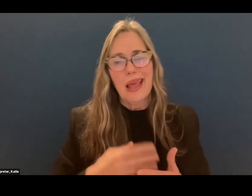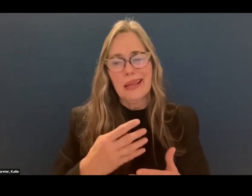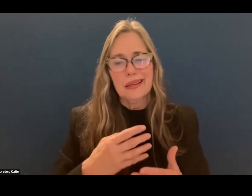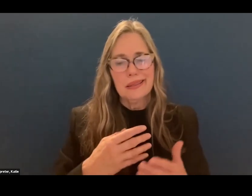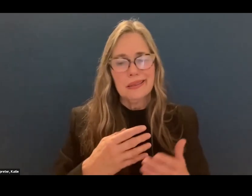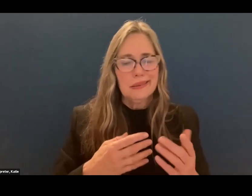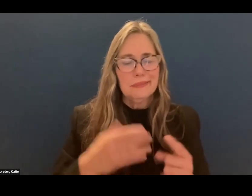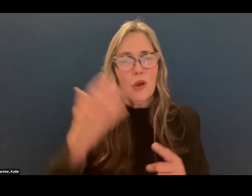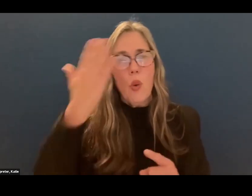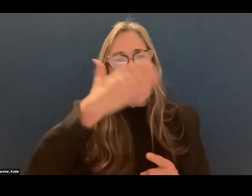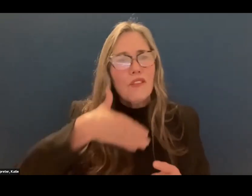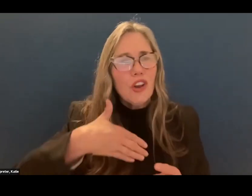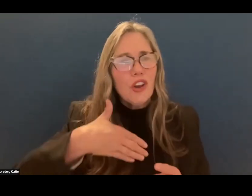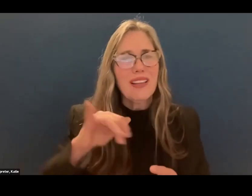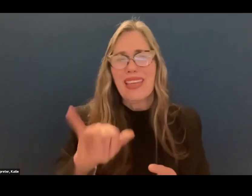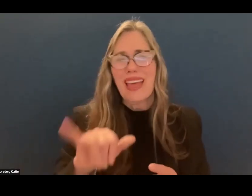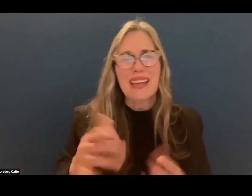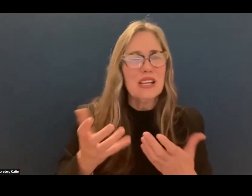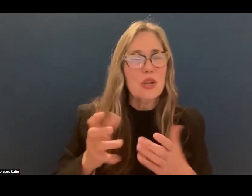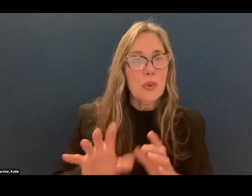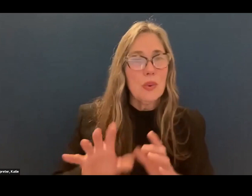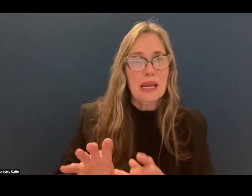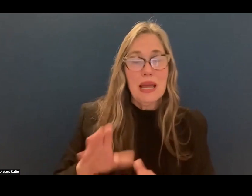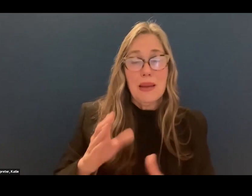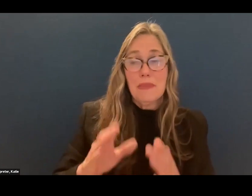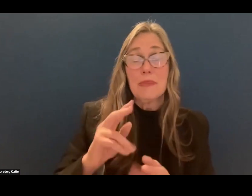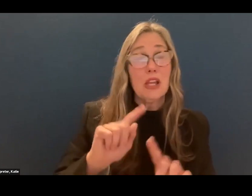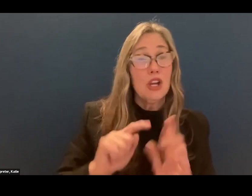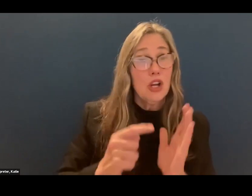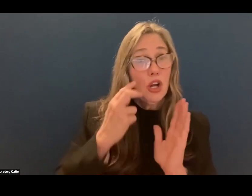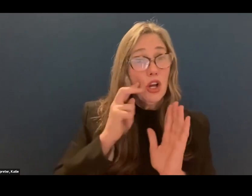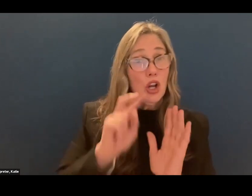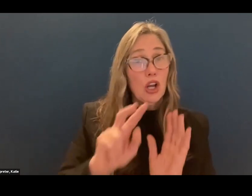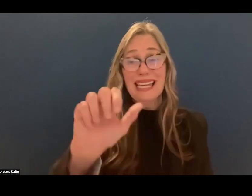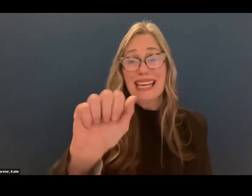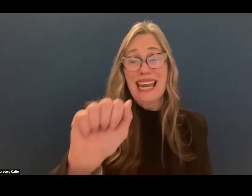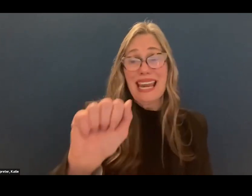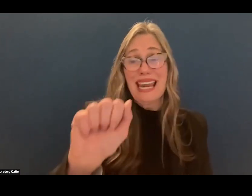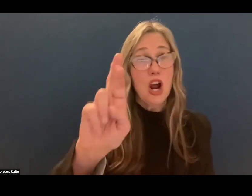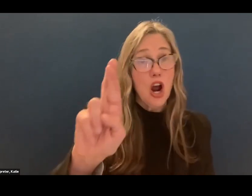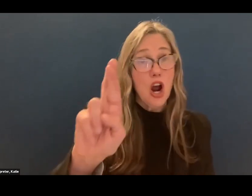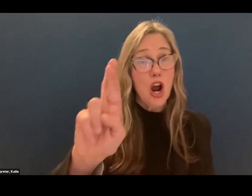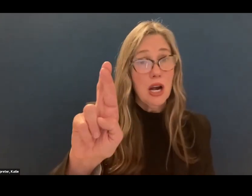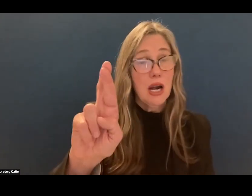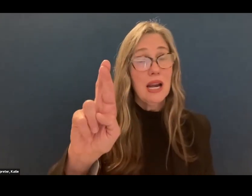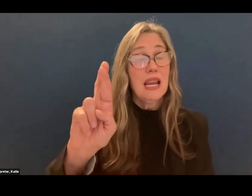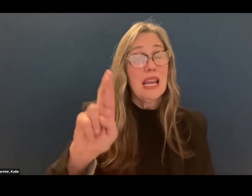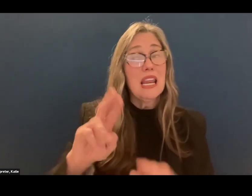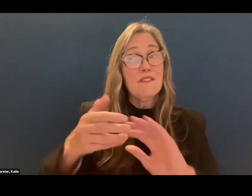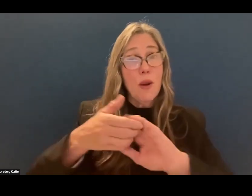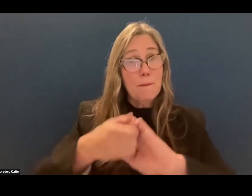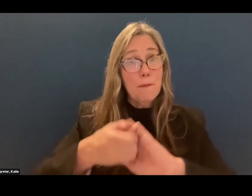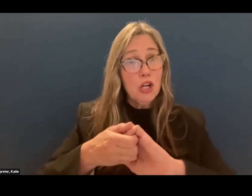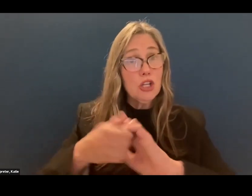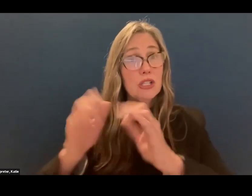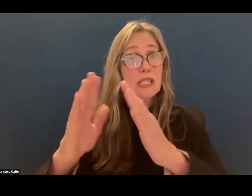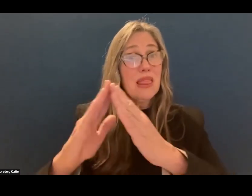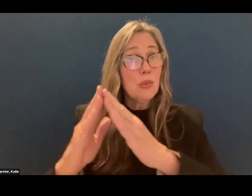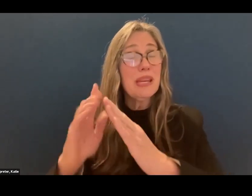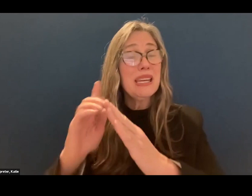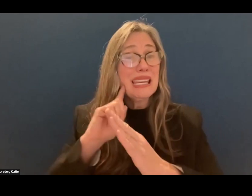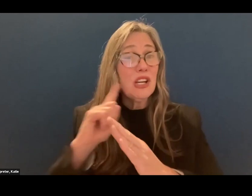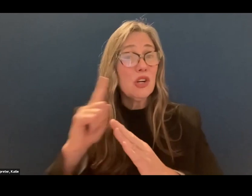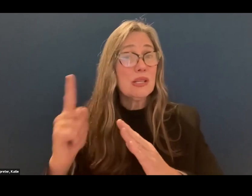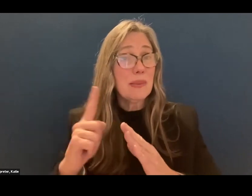ask us to look at our ARs, and if we have community partners that are working with our children that hear about something, I'm